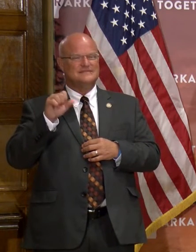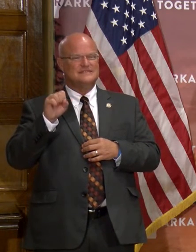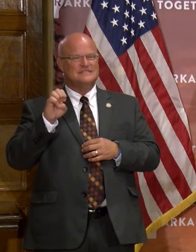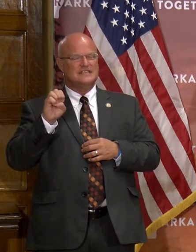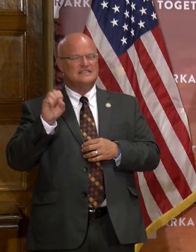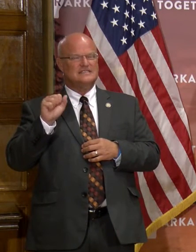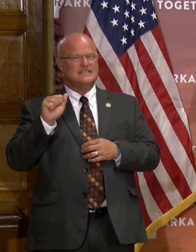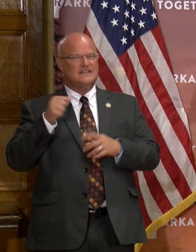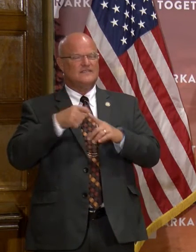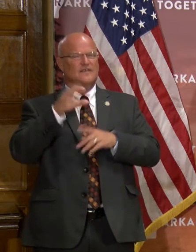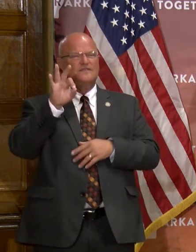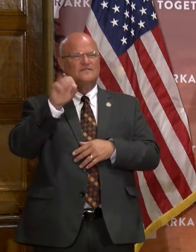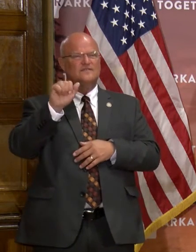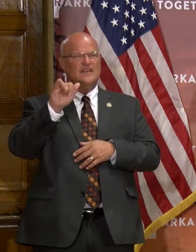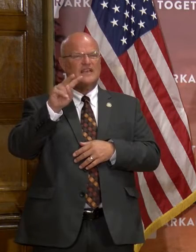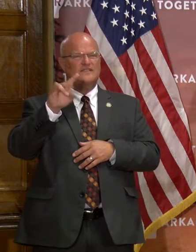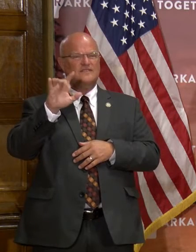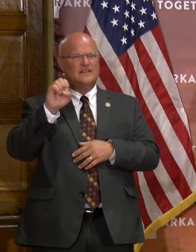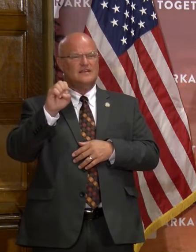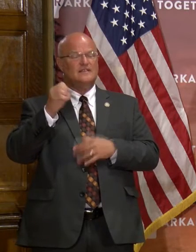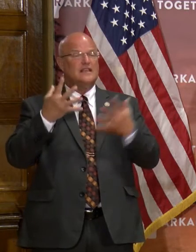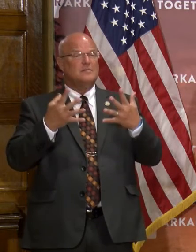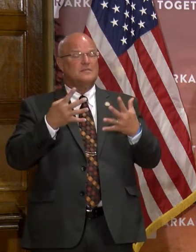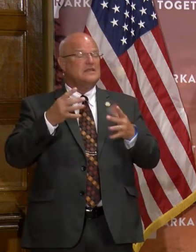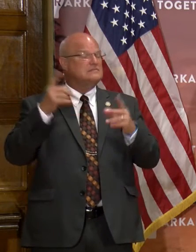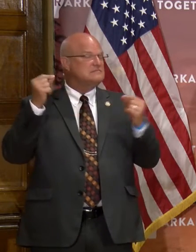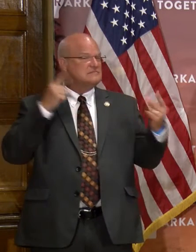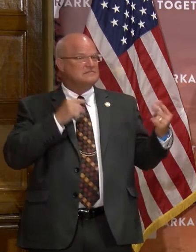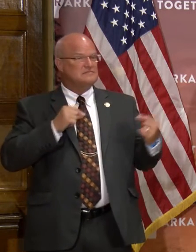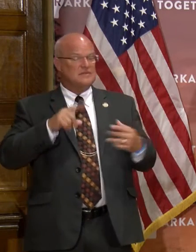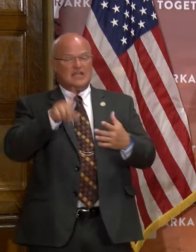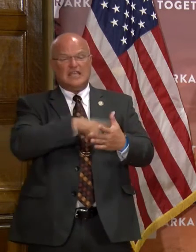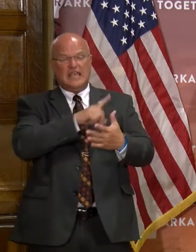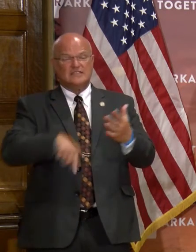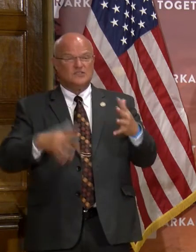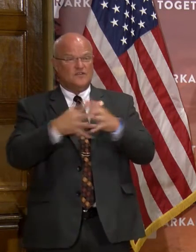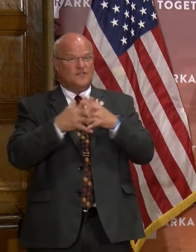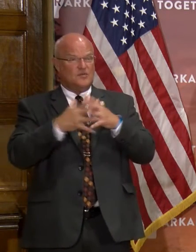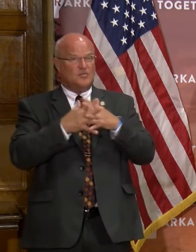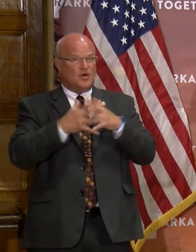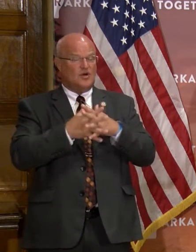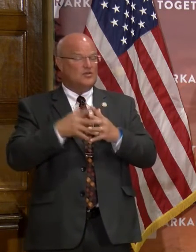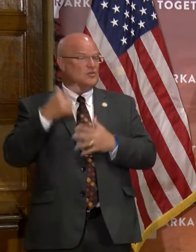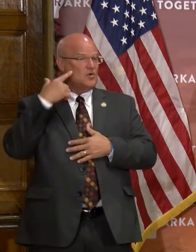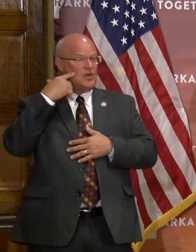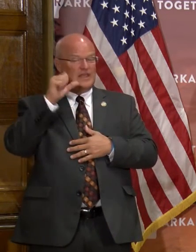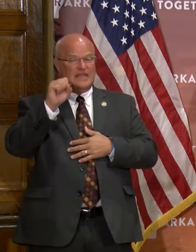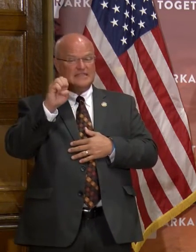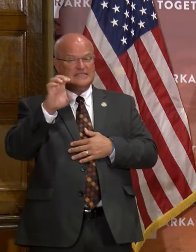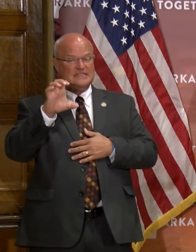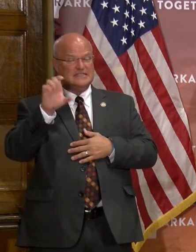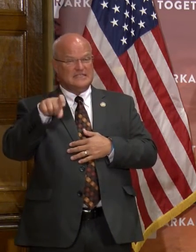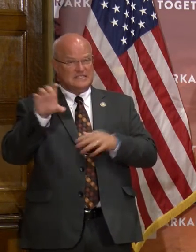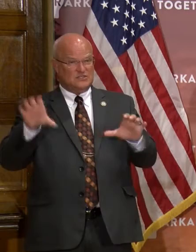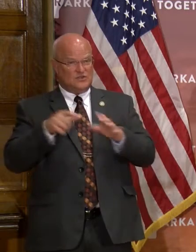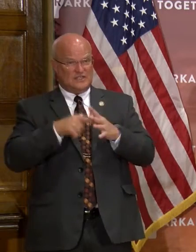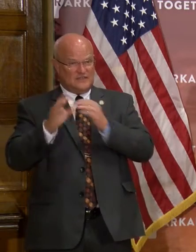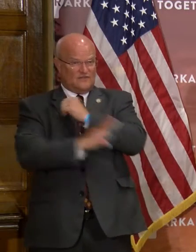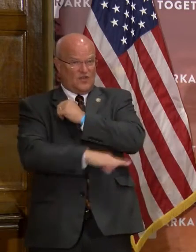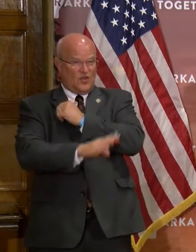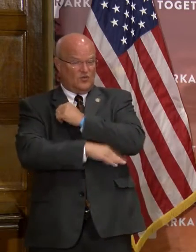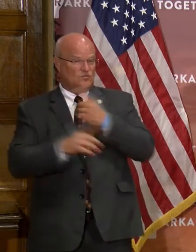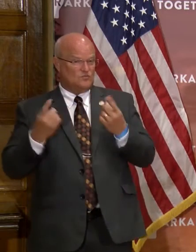are reports the Big Ten may cancel this football season. Do you have any thoughts on what the SEC should do this fall?